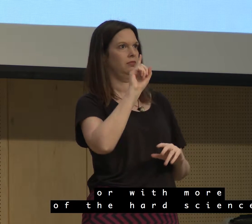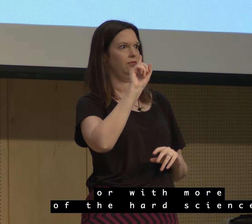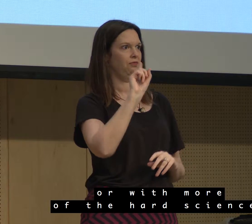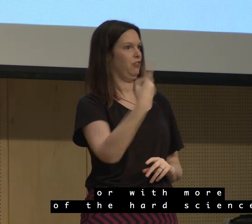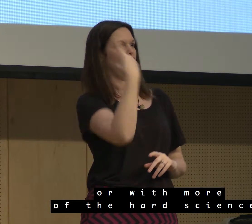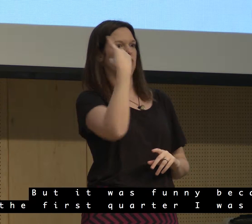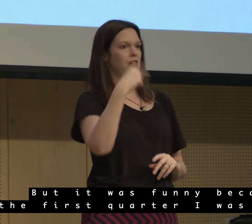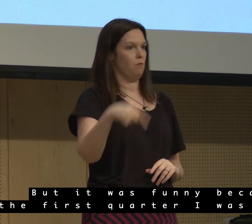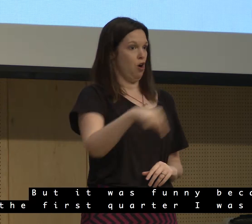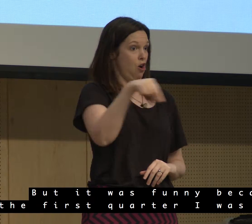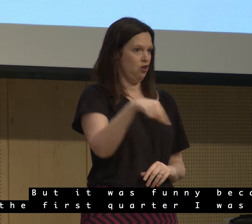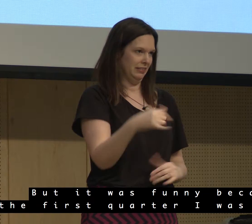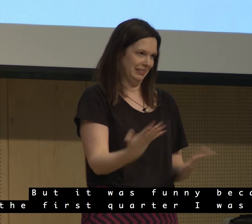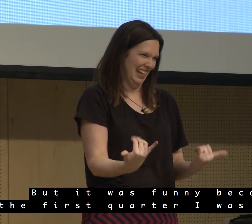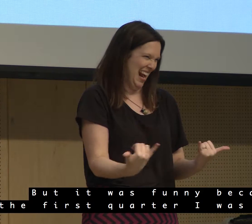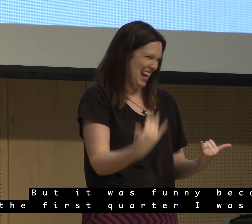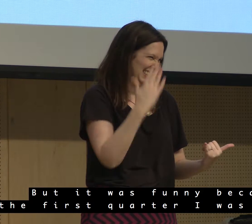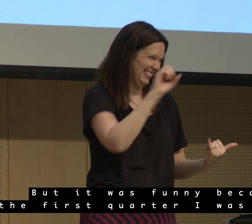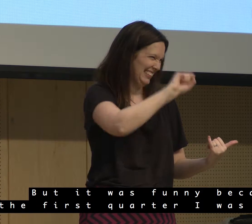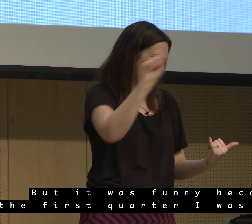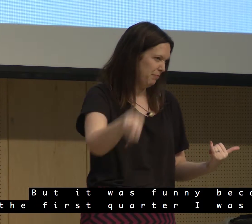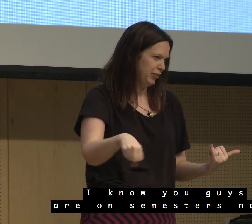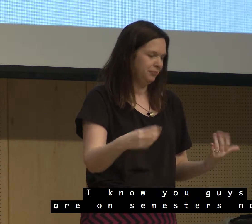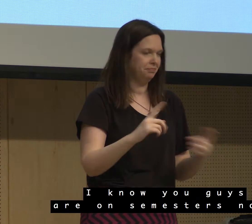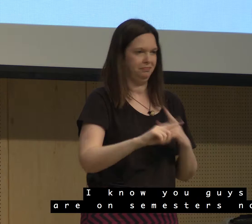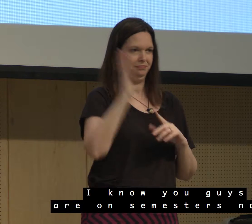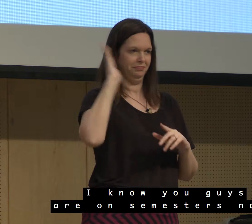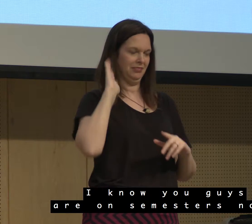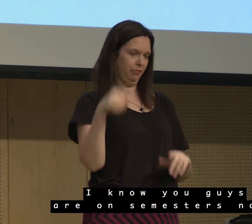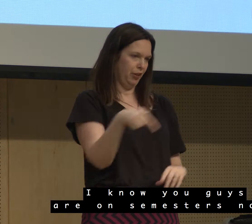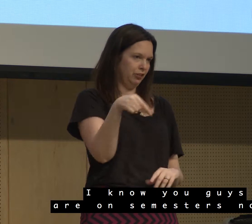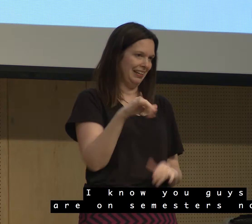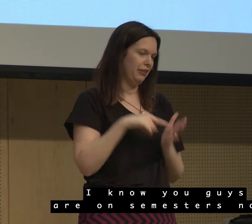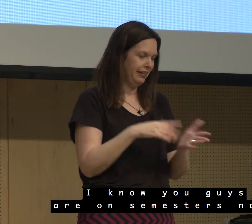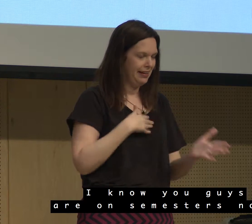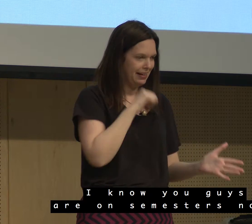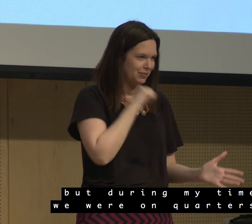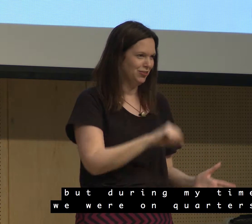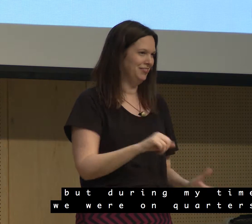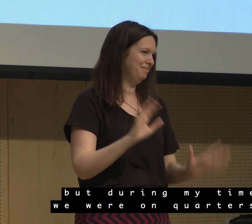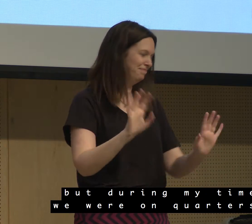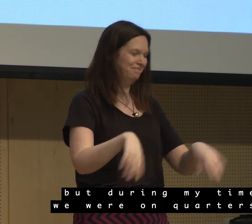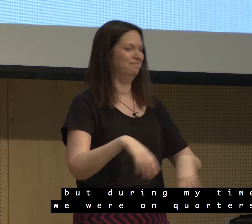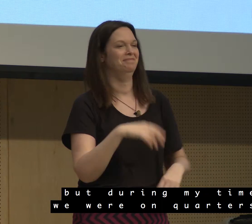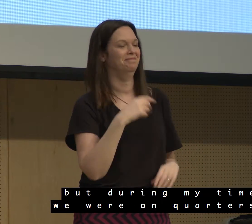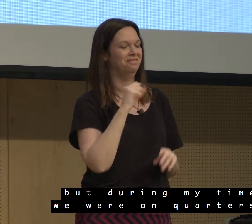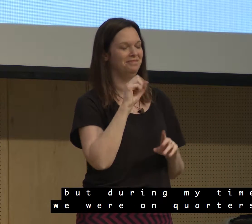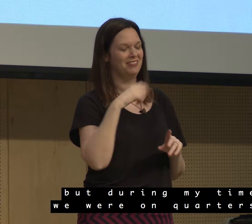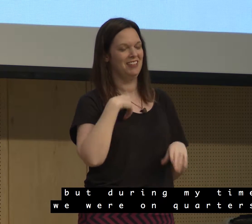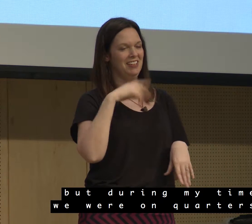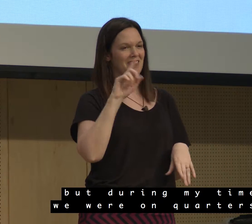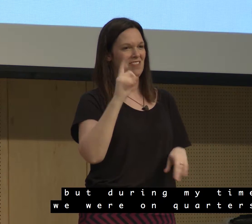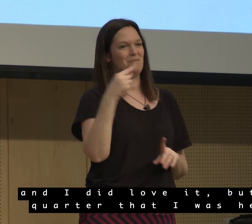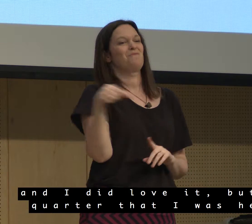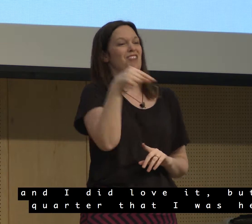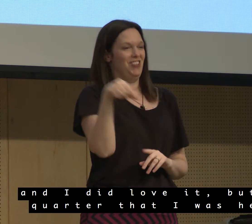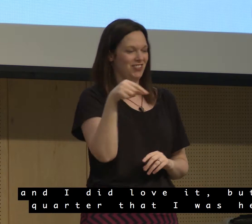sciences. But it was funny because the first quarter I was here, I know you guys are on semesters now, but during my time, we were on quarters, and I did love